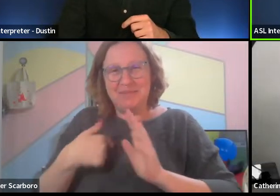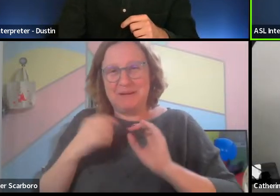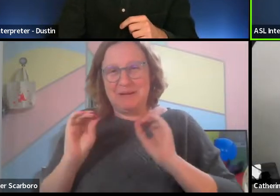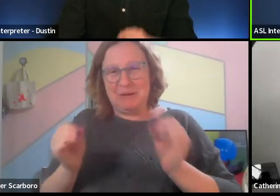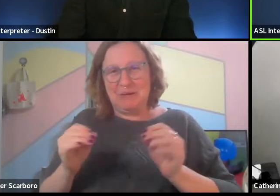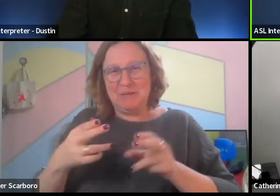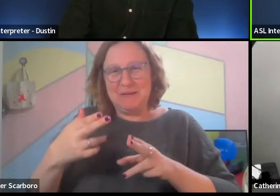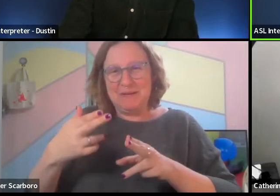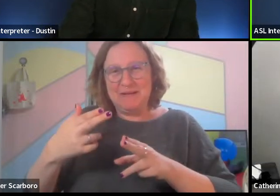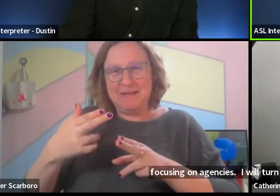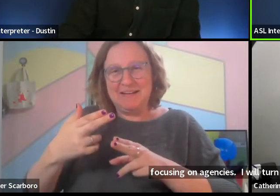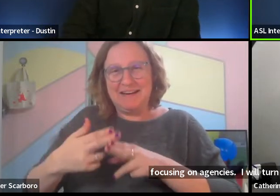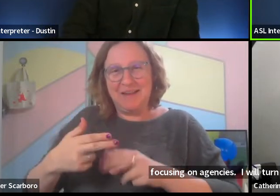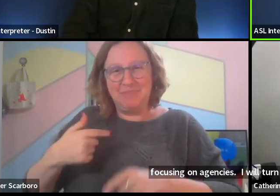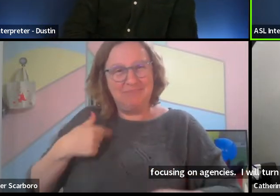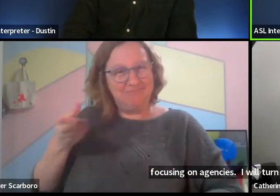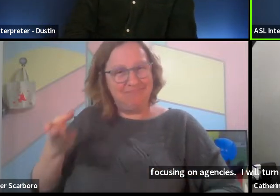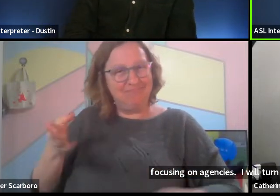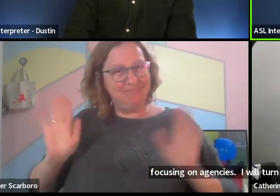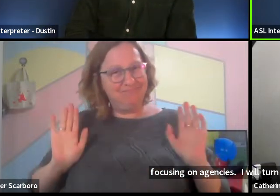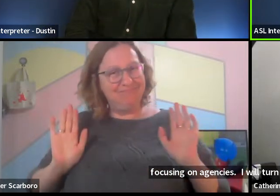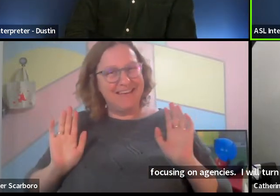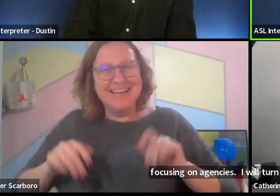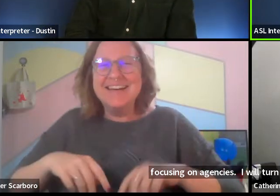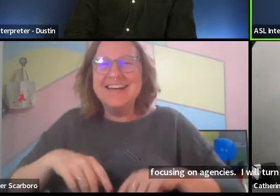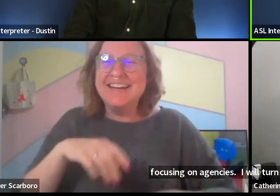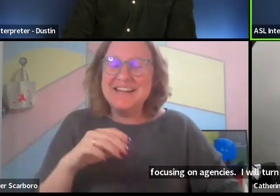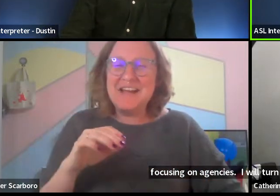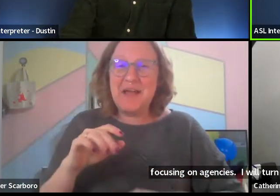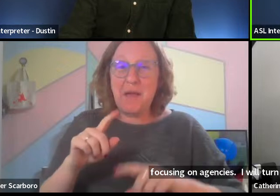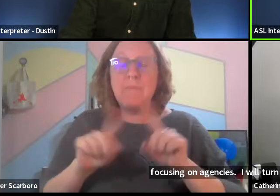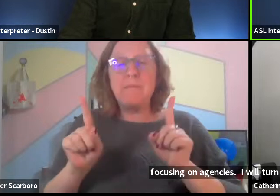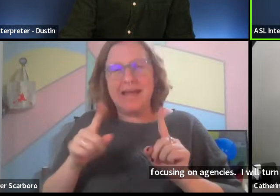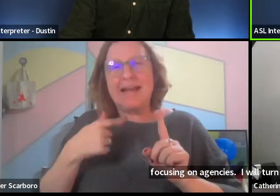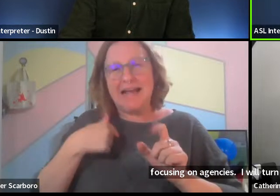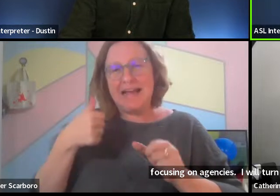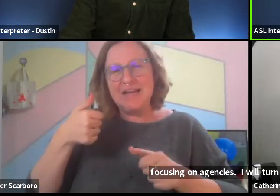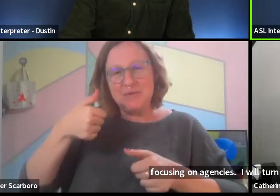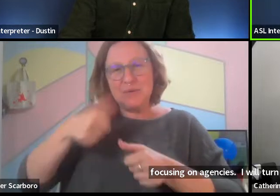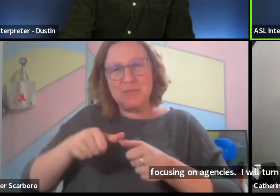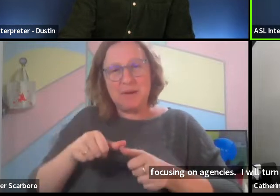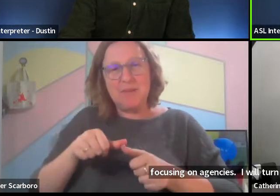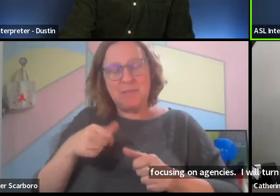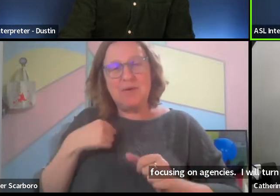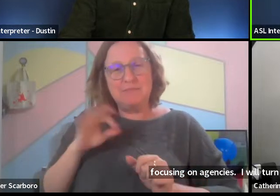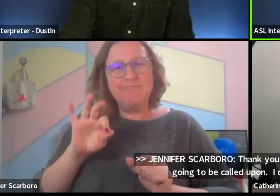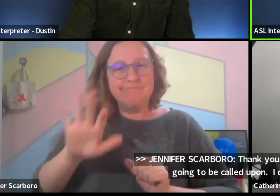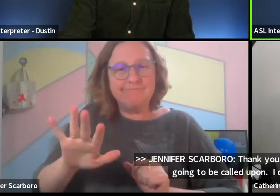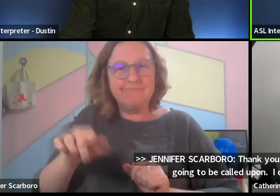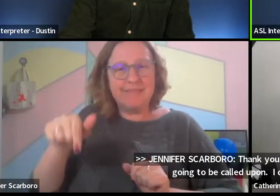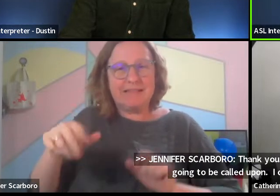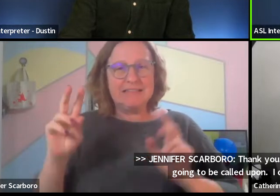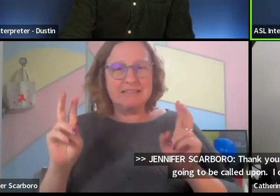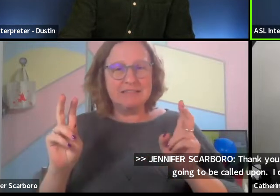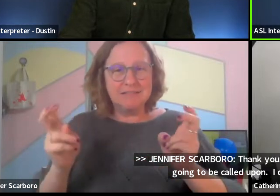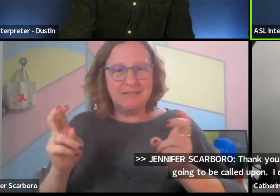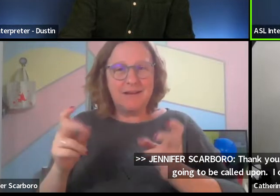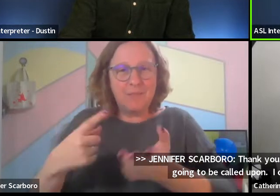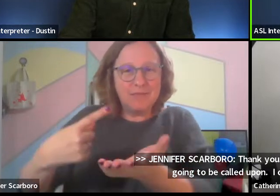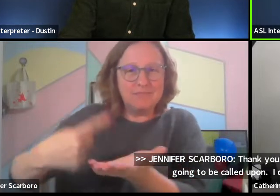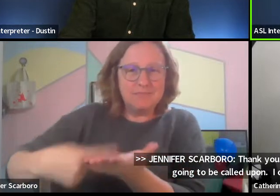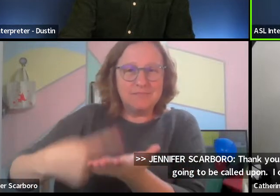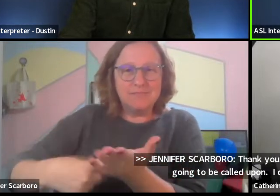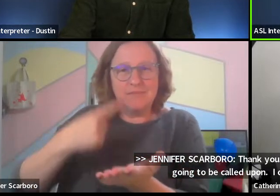Thank you. I didn't realize I was going to be called upon. I didn't see my name on the agenda. However, I do